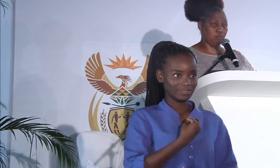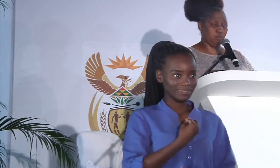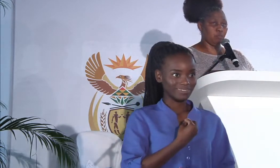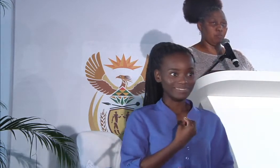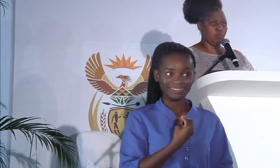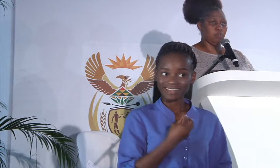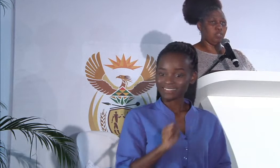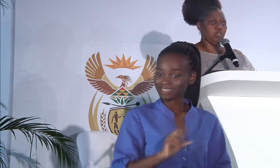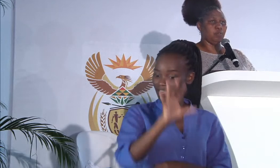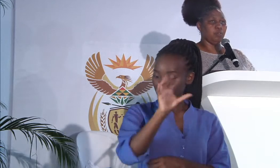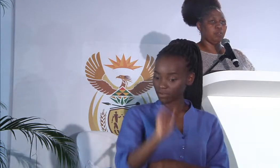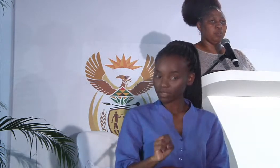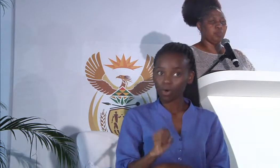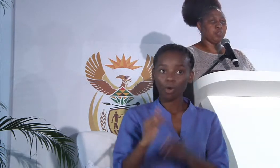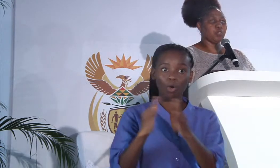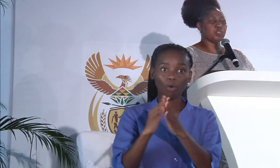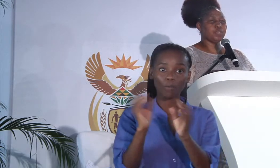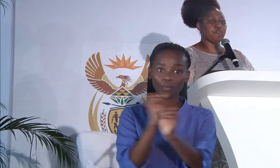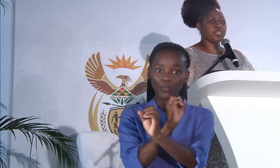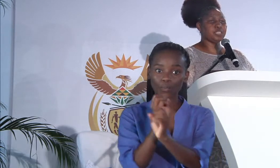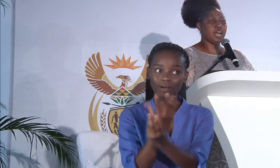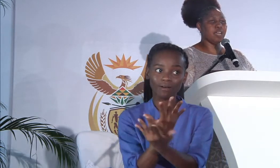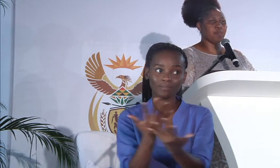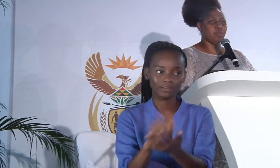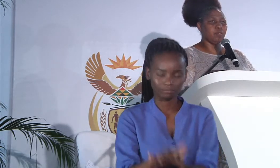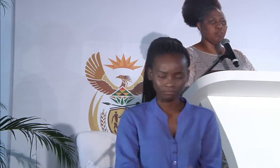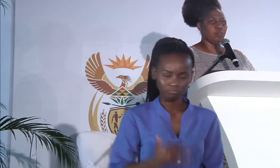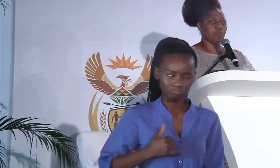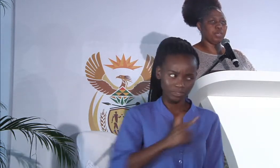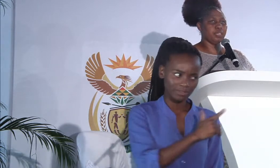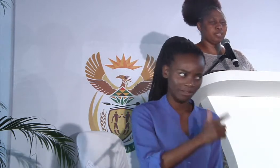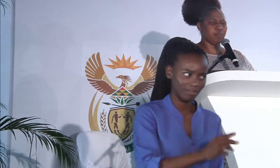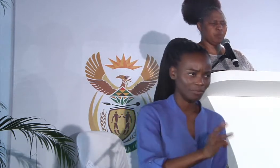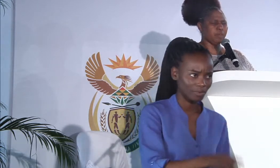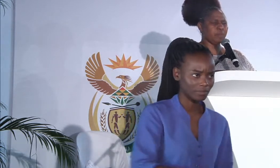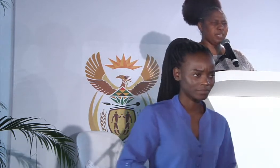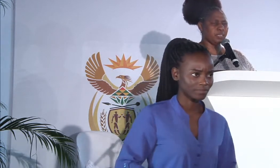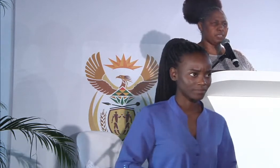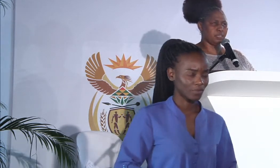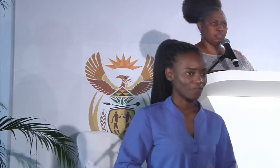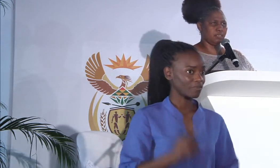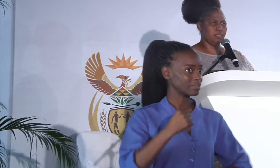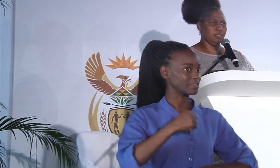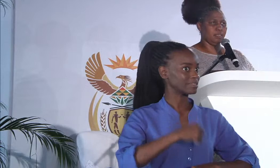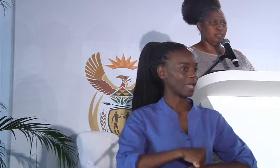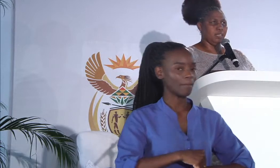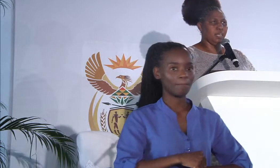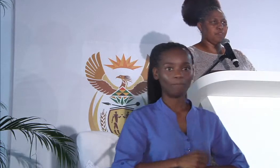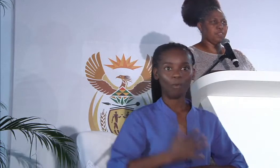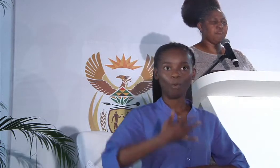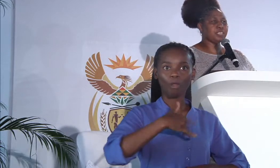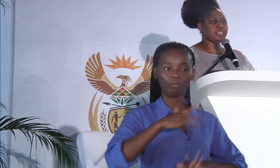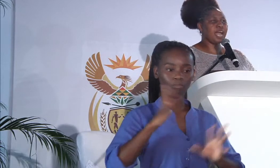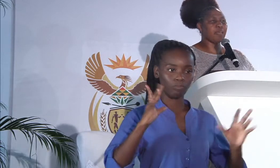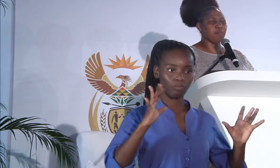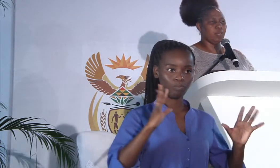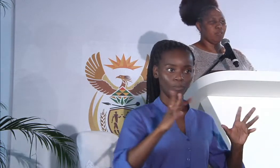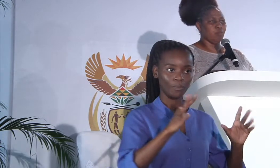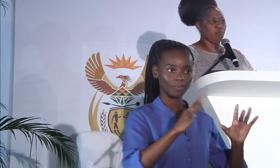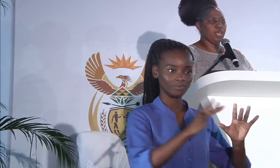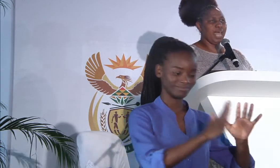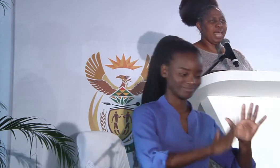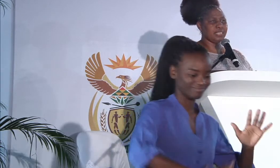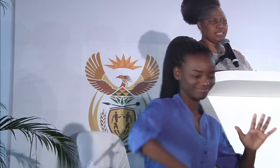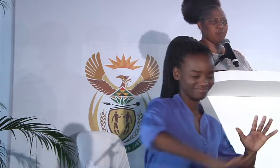you. Because for the first time, we had them in one place. And for the first time,